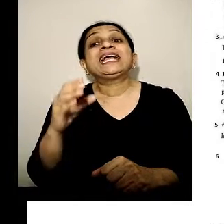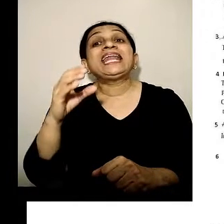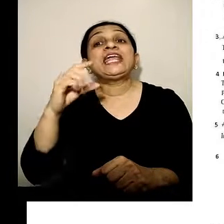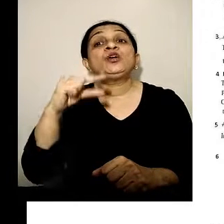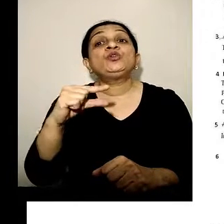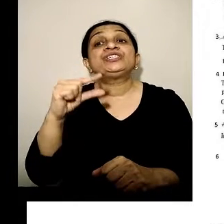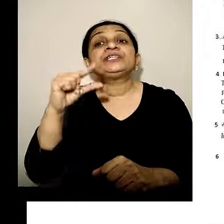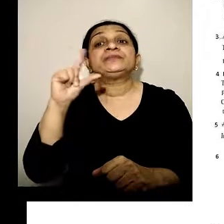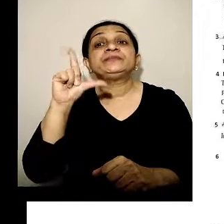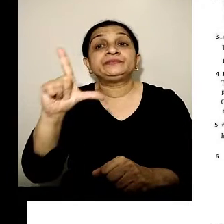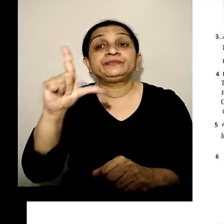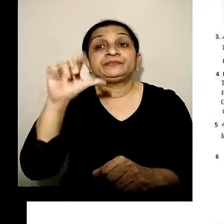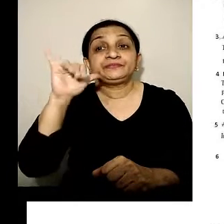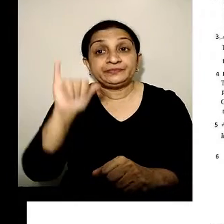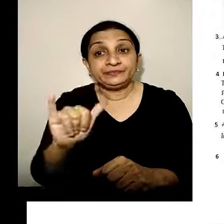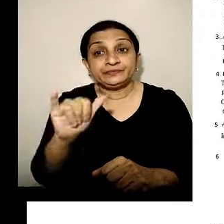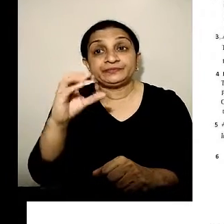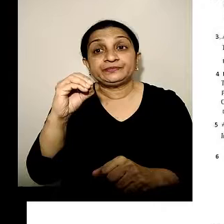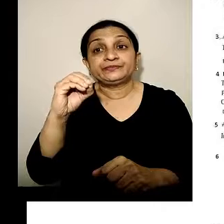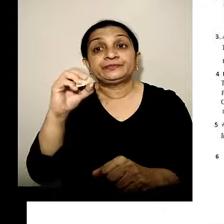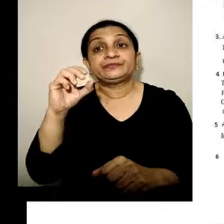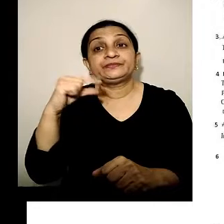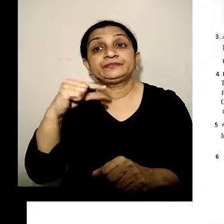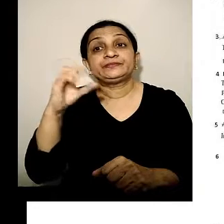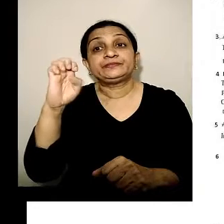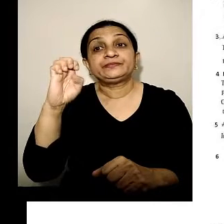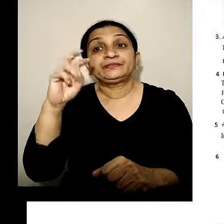to glycogen